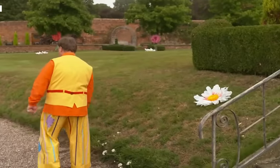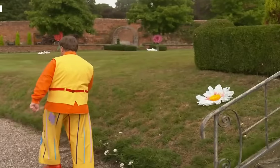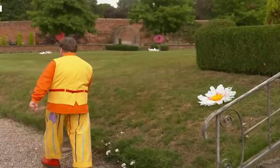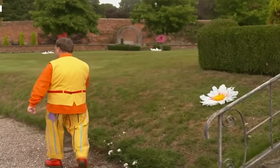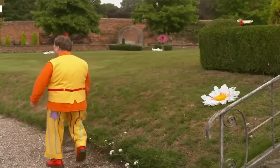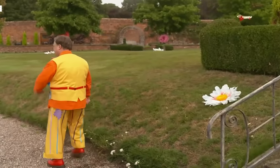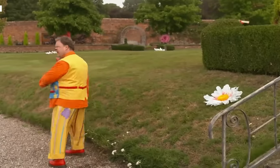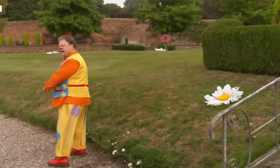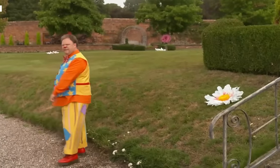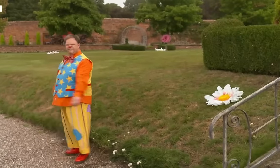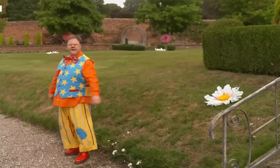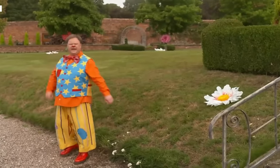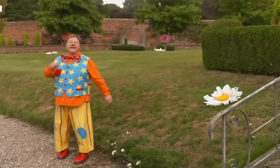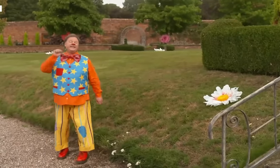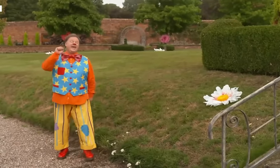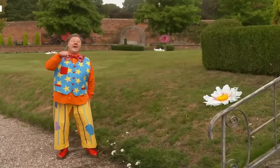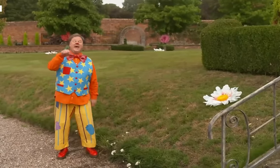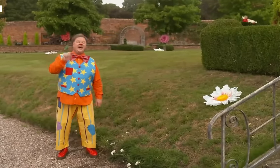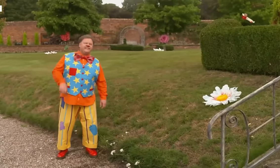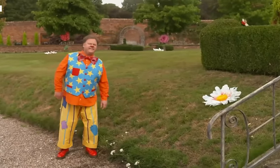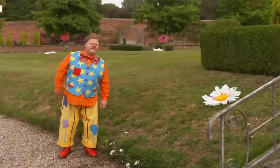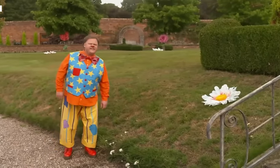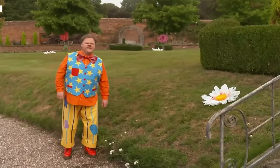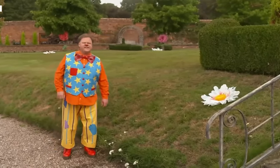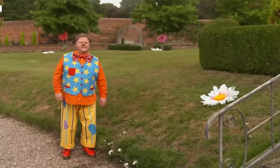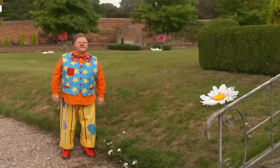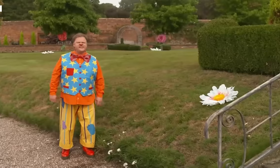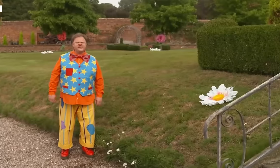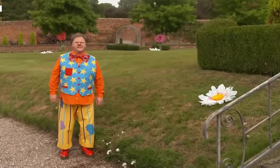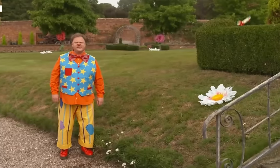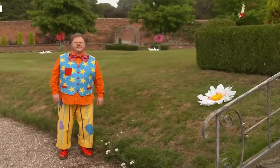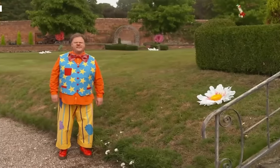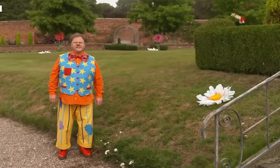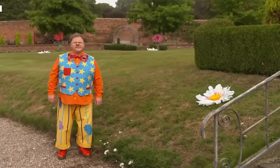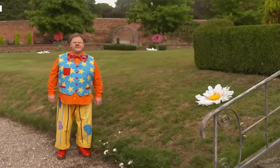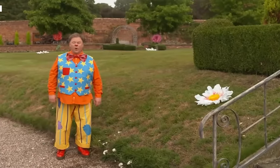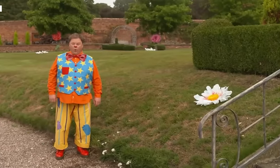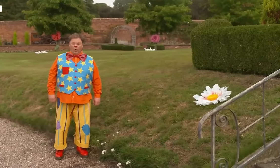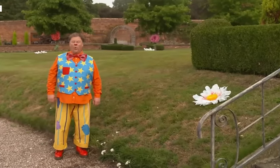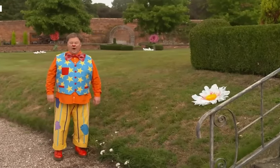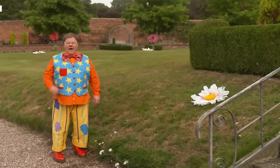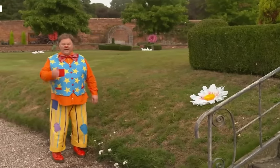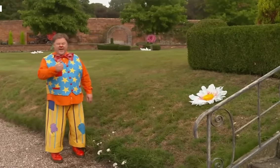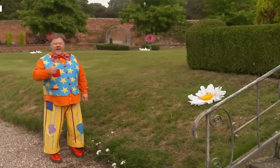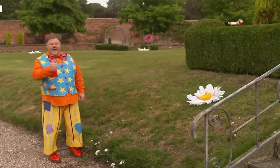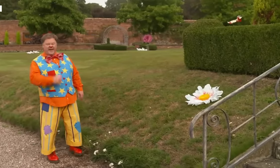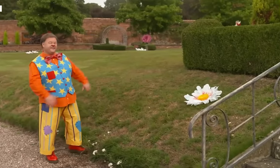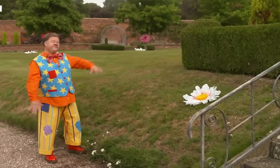Mr. Tumble. Yes? Look behind you again. Oh, okay.